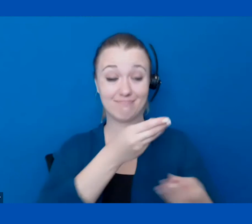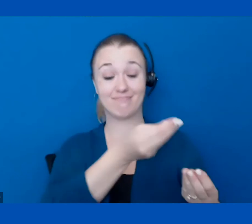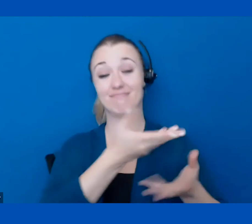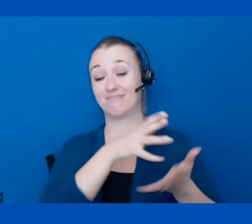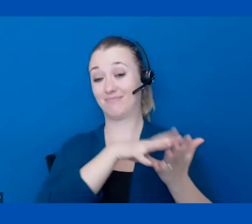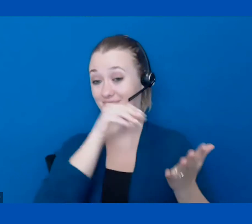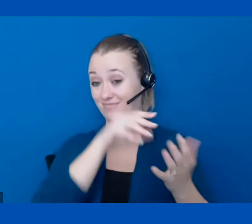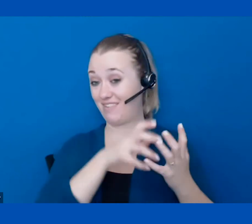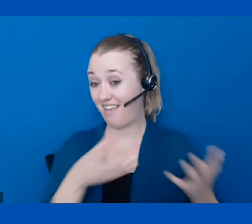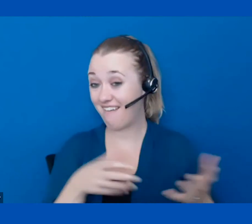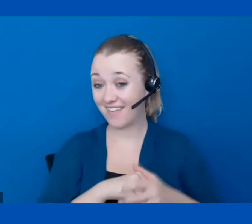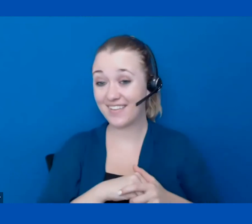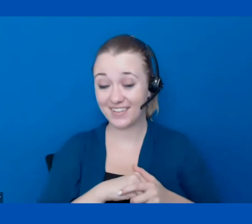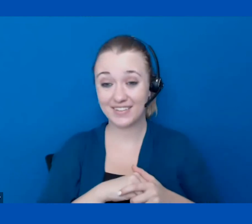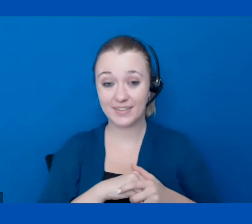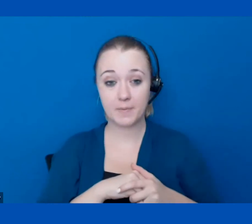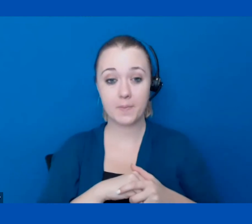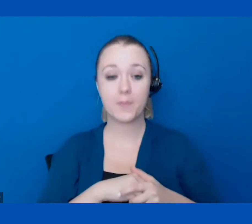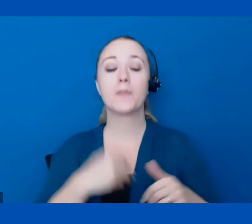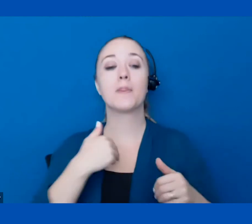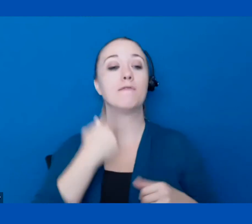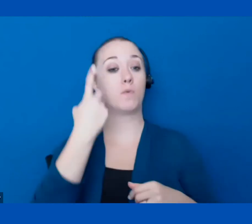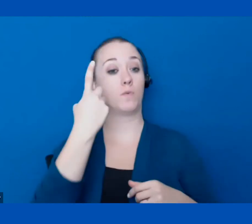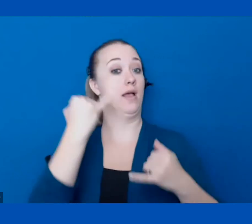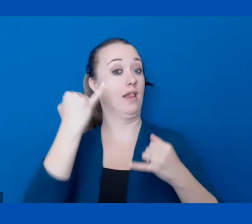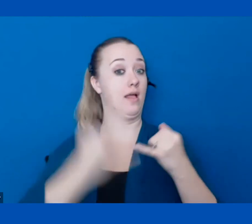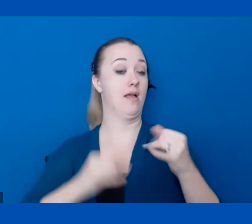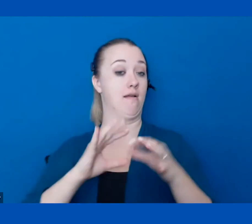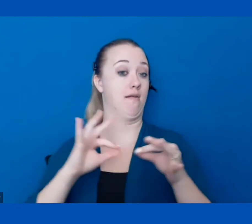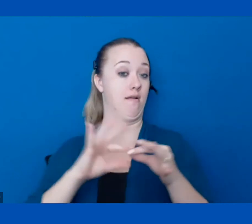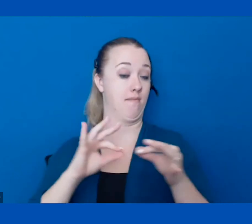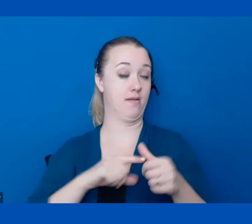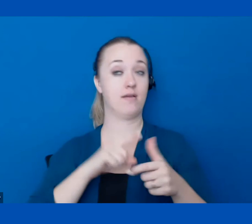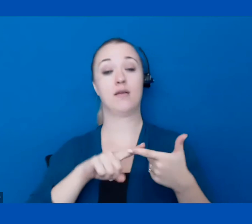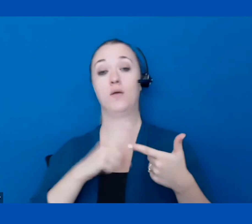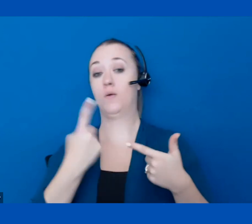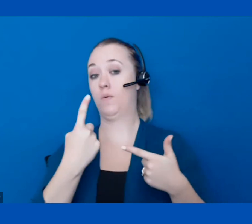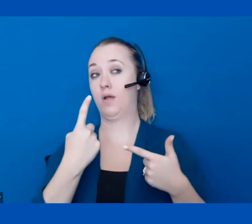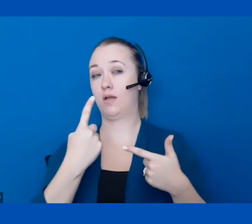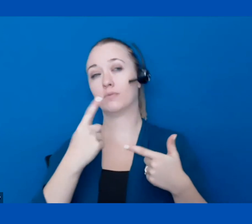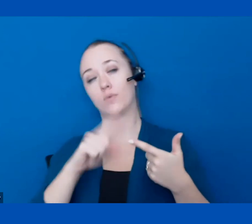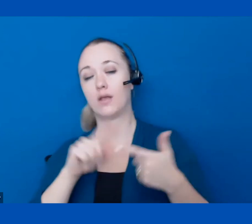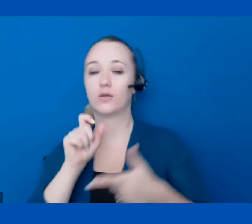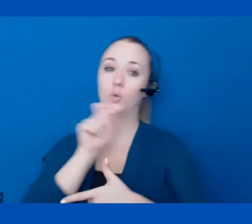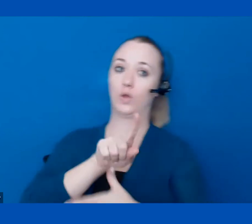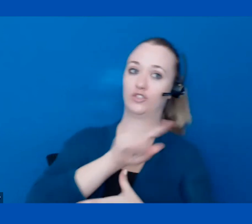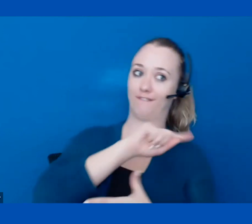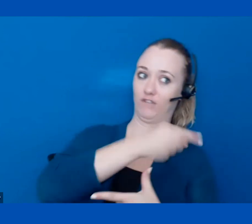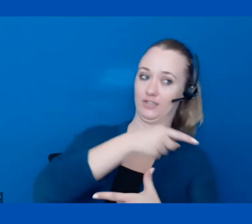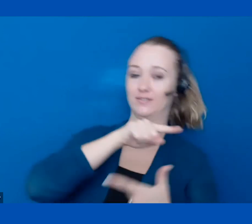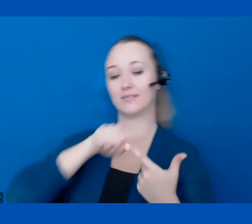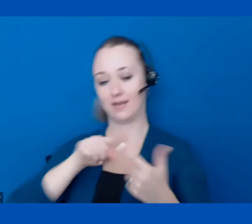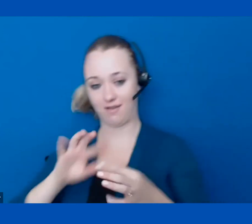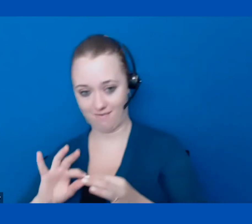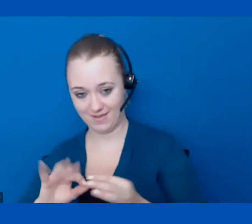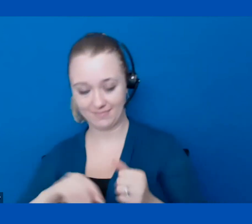So I just have one last comment and then one last question. Actually, I'll ask my question first.